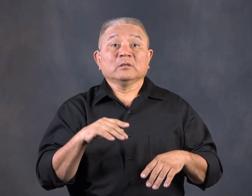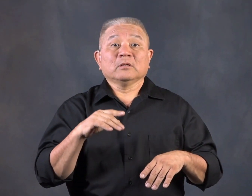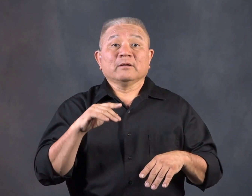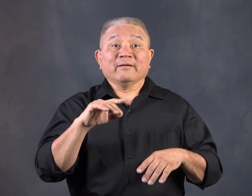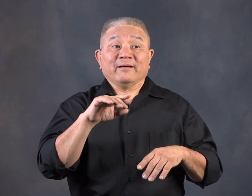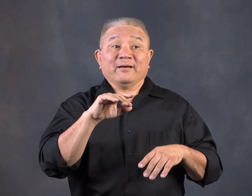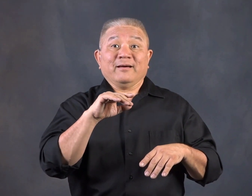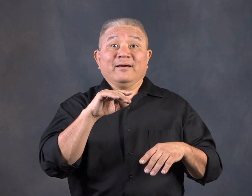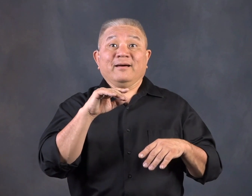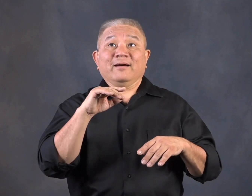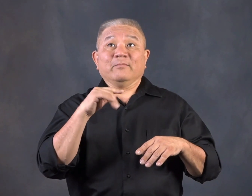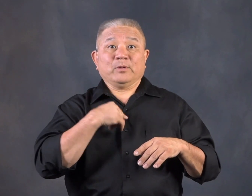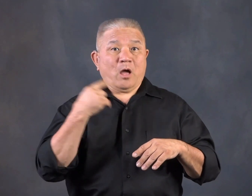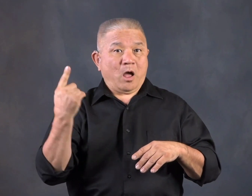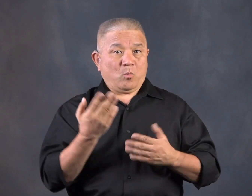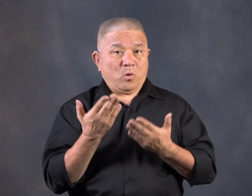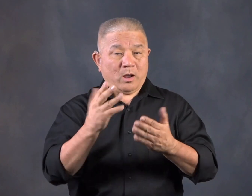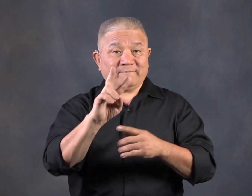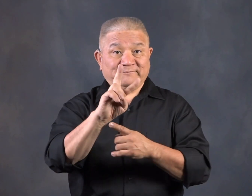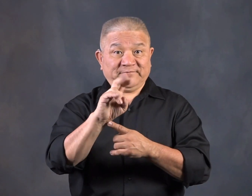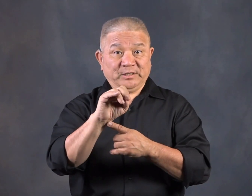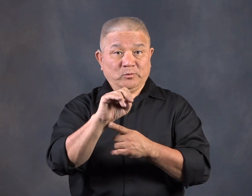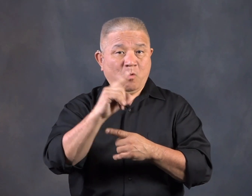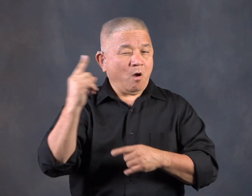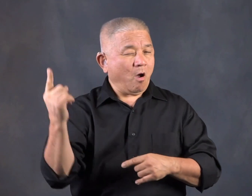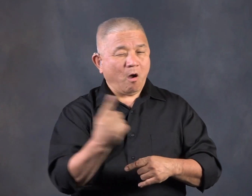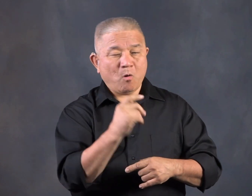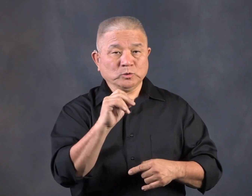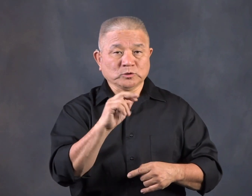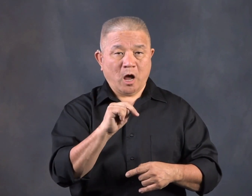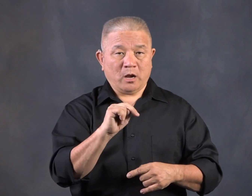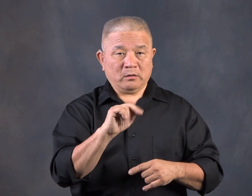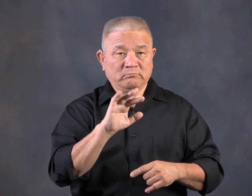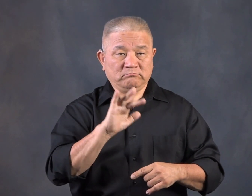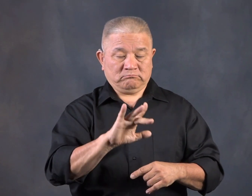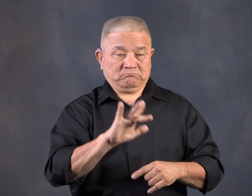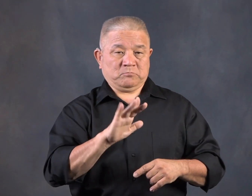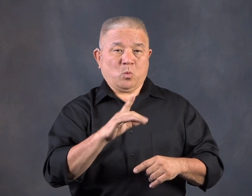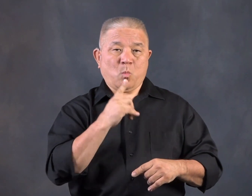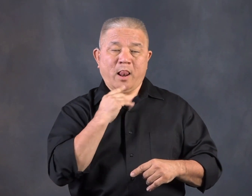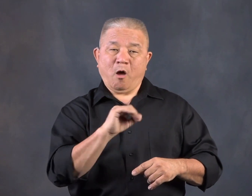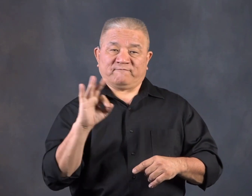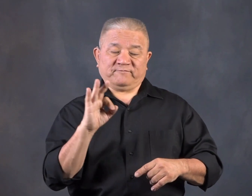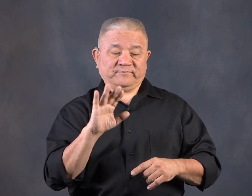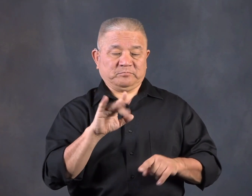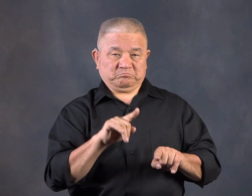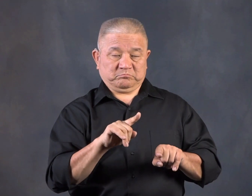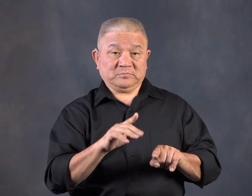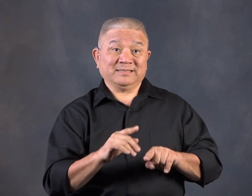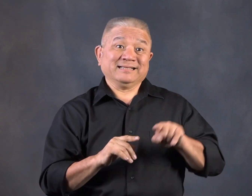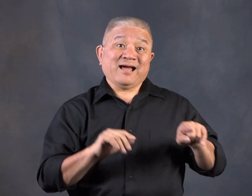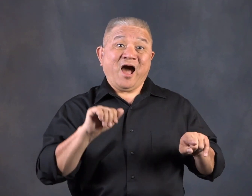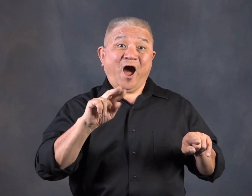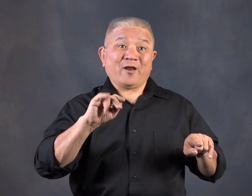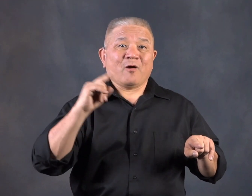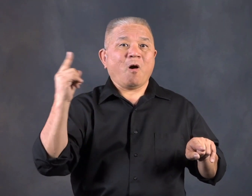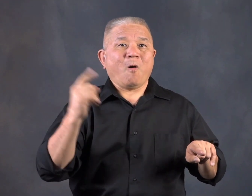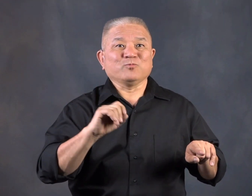go across it. So I recommend always leave your video on, so make sure it's not red, and always close